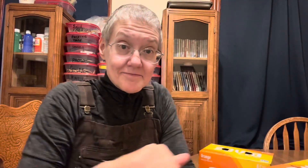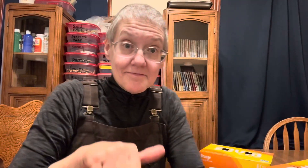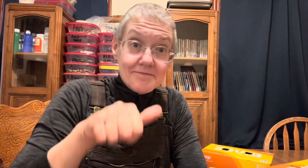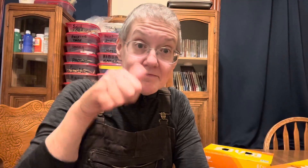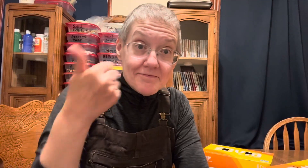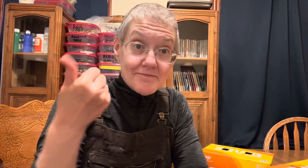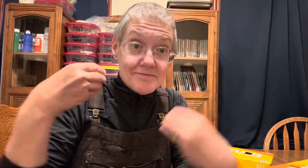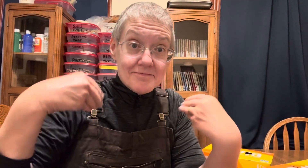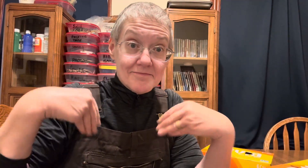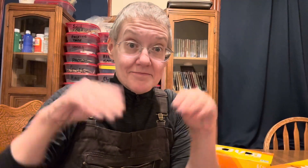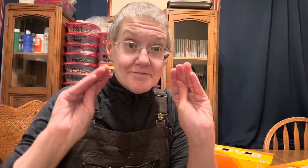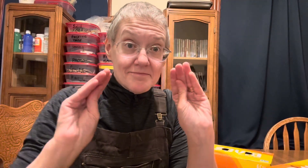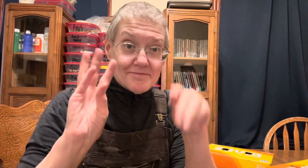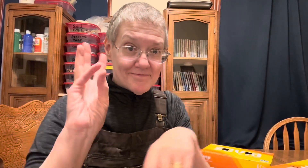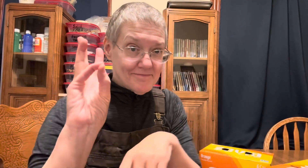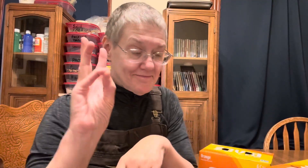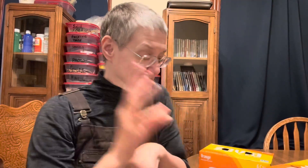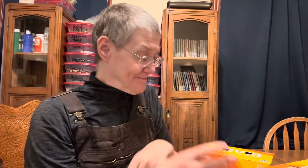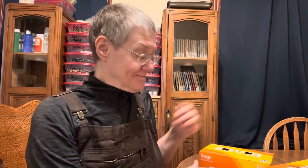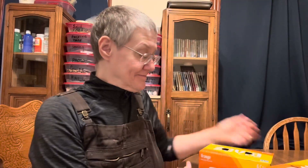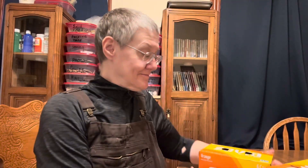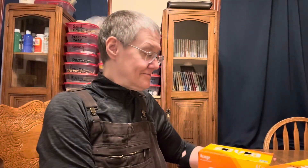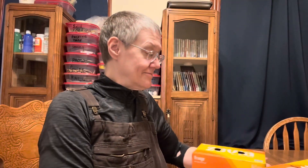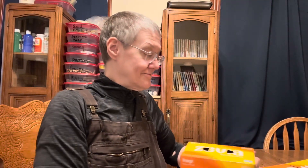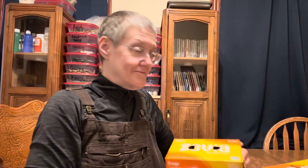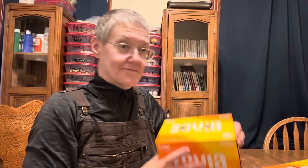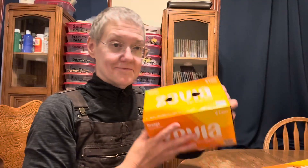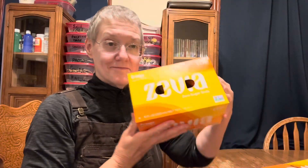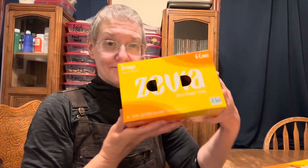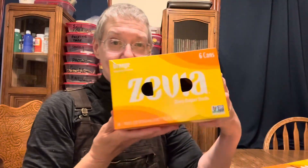The other stores sell a 6-pack.